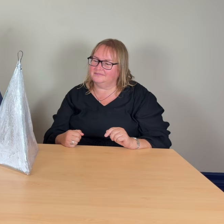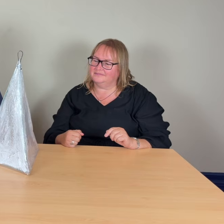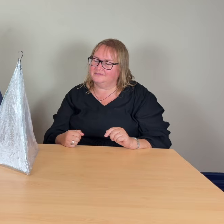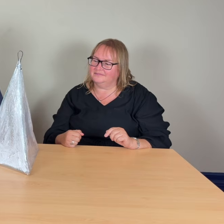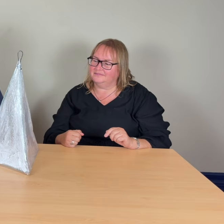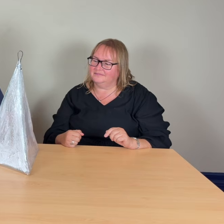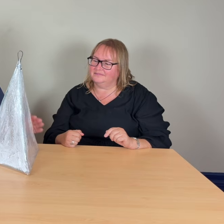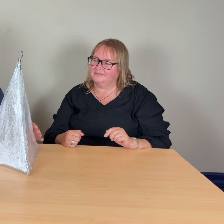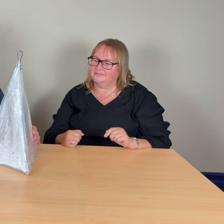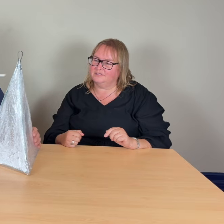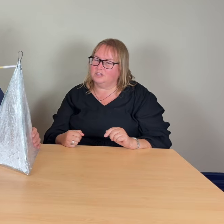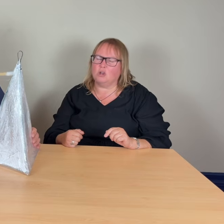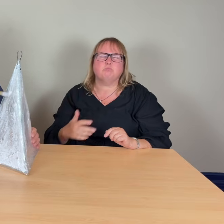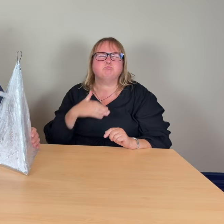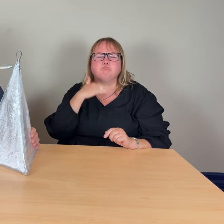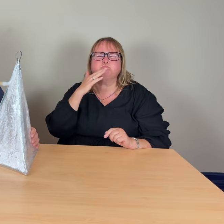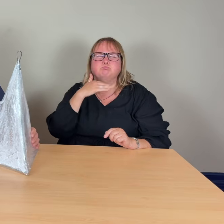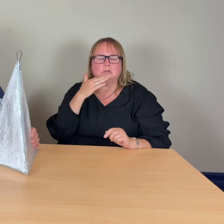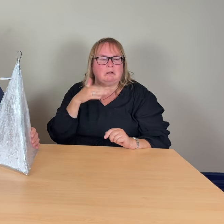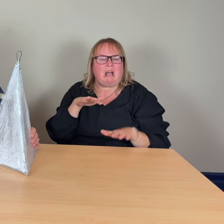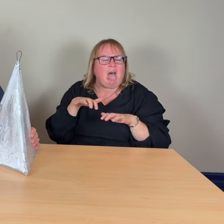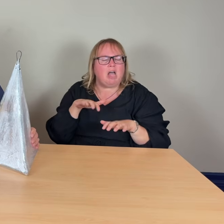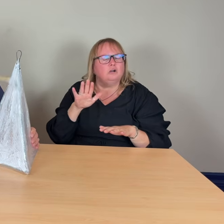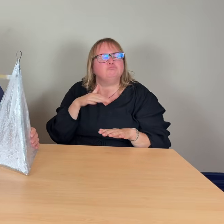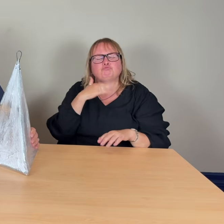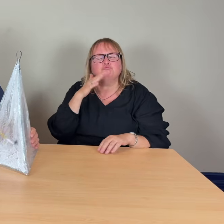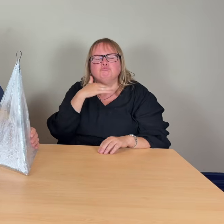And you can be quite liberal with the glue.